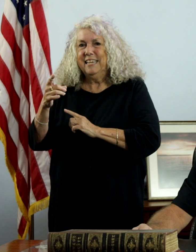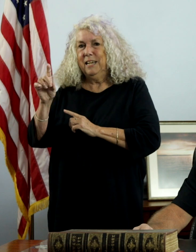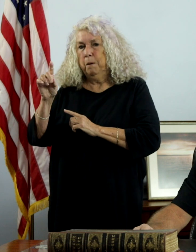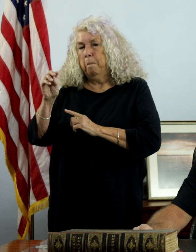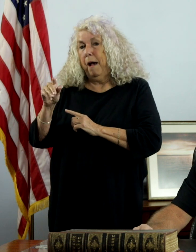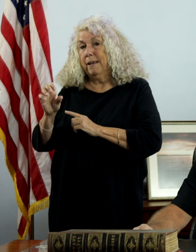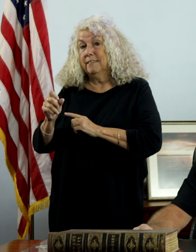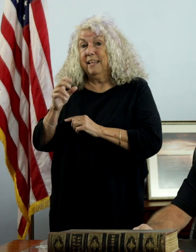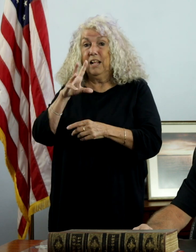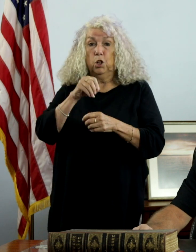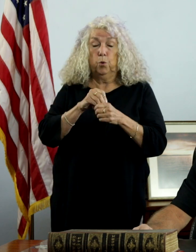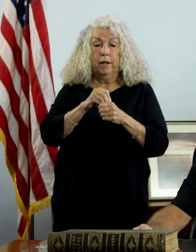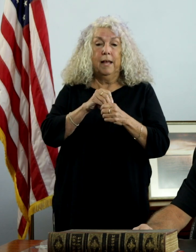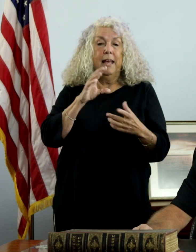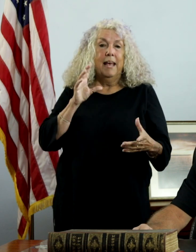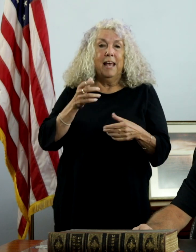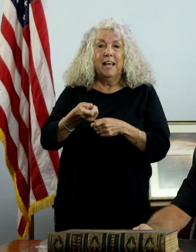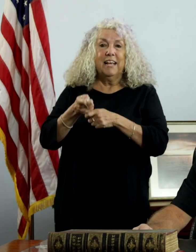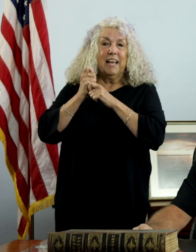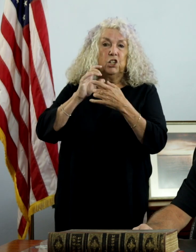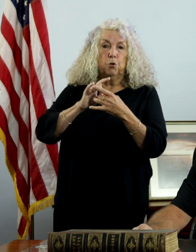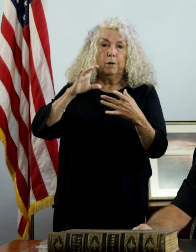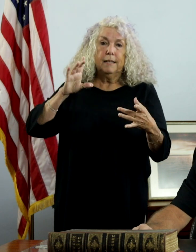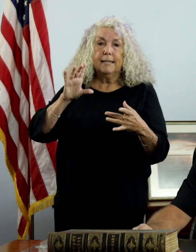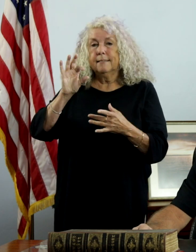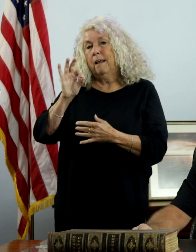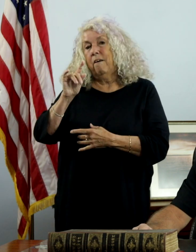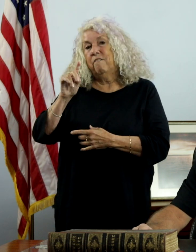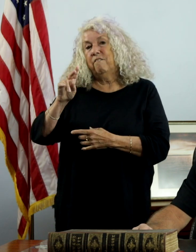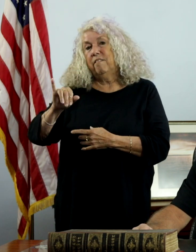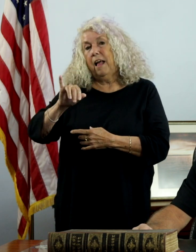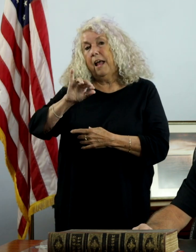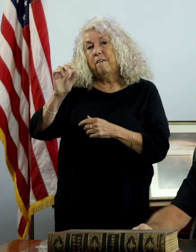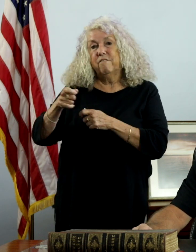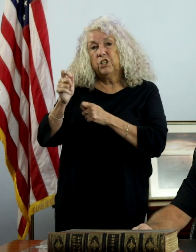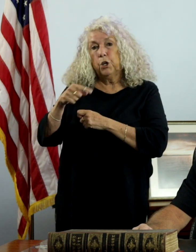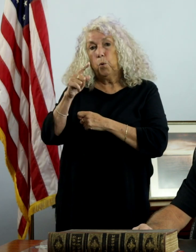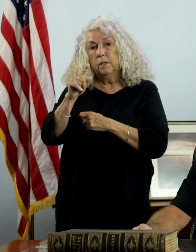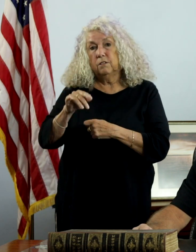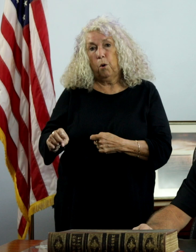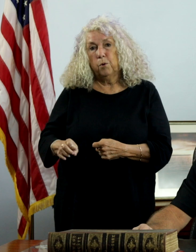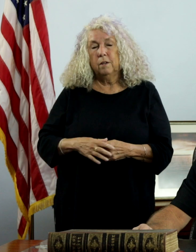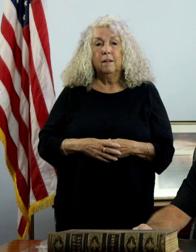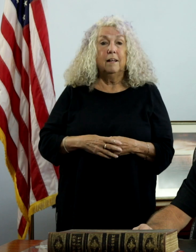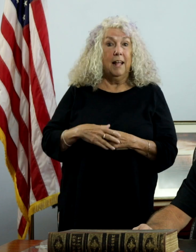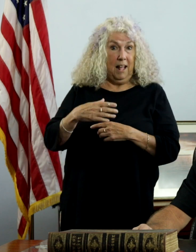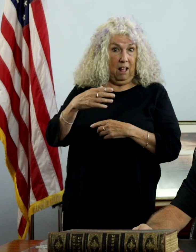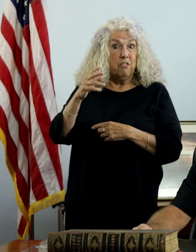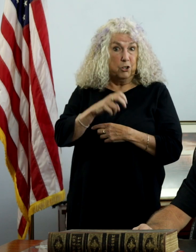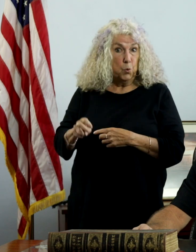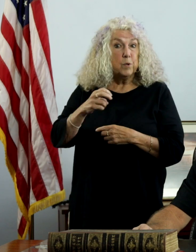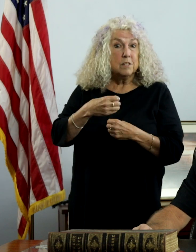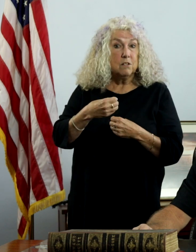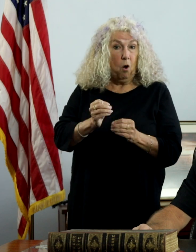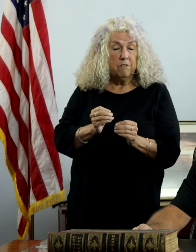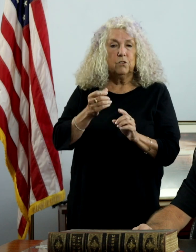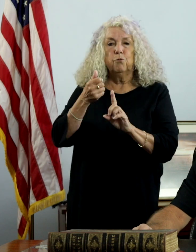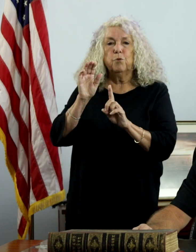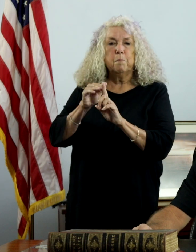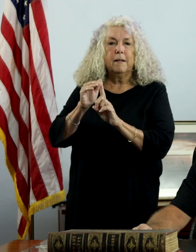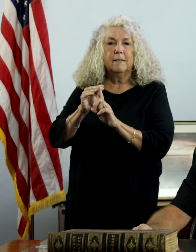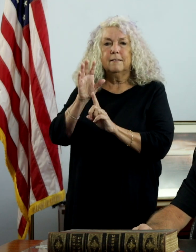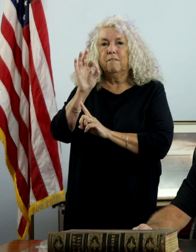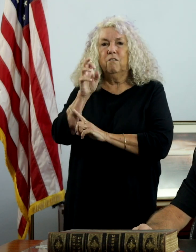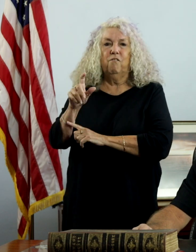including a catch and release fly fishing only zone. Our county tourism office reminds us that the fall